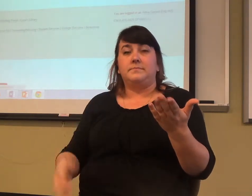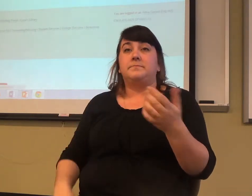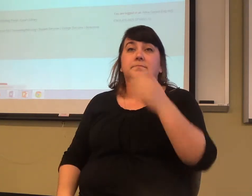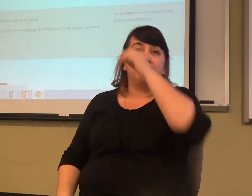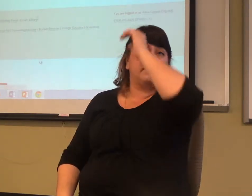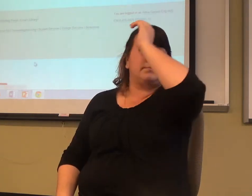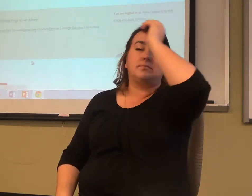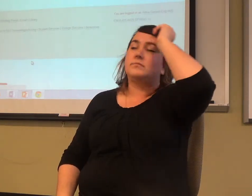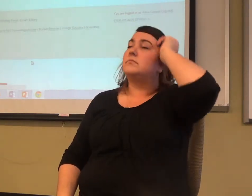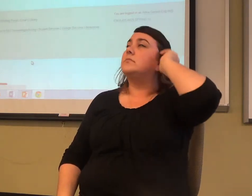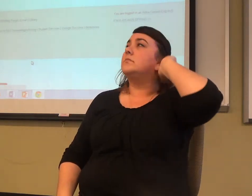looks like.